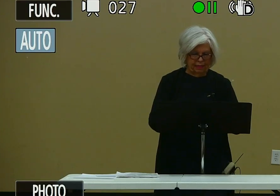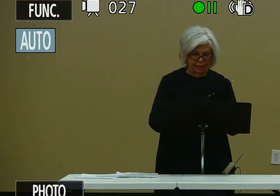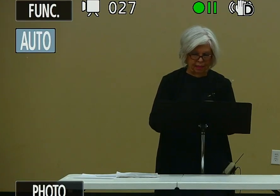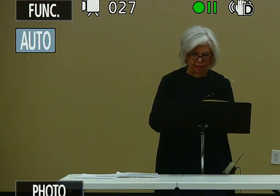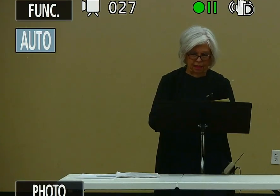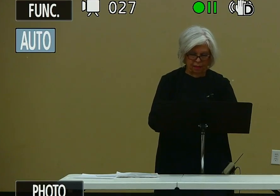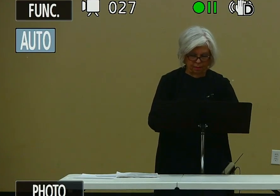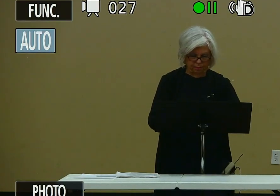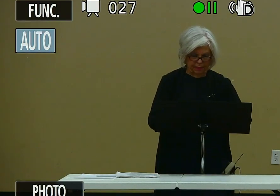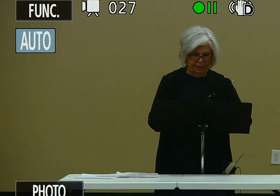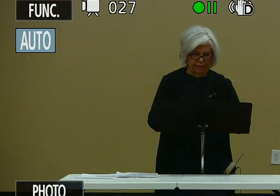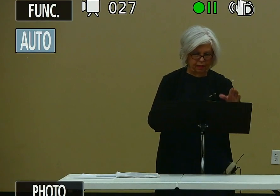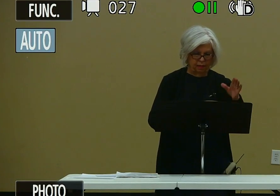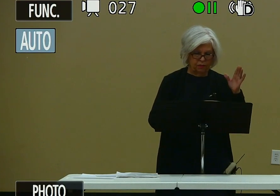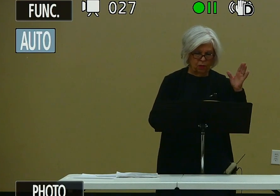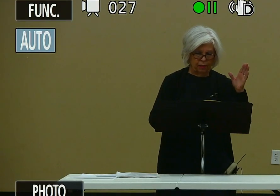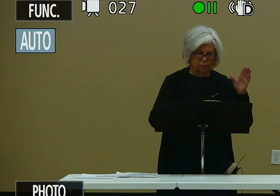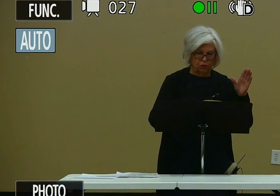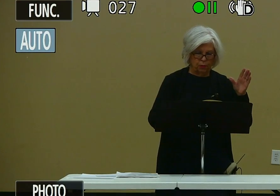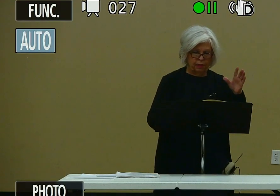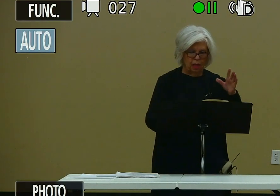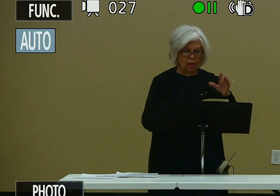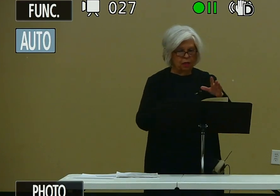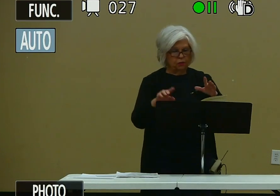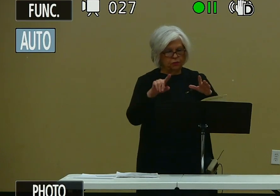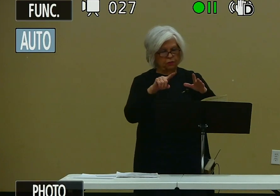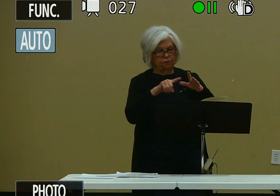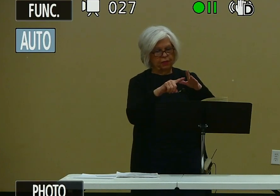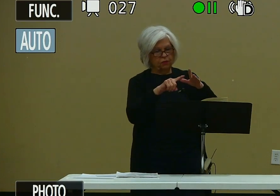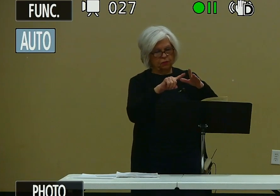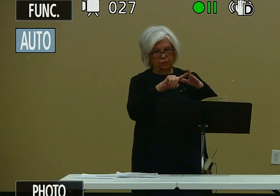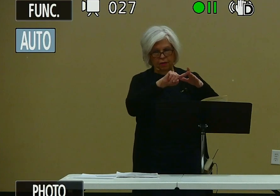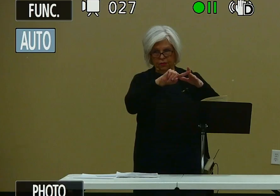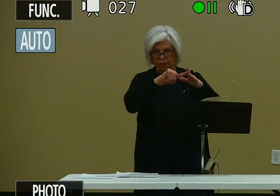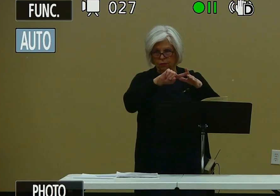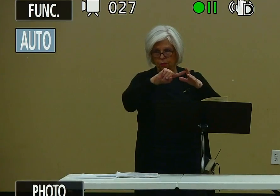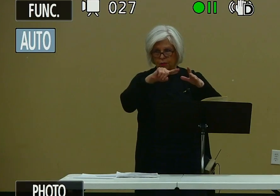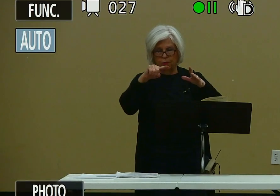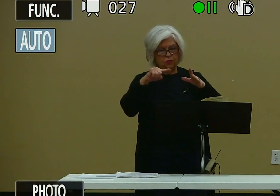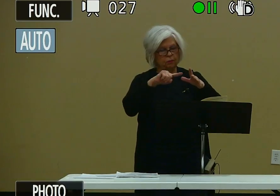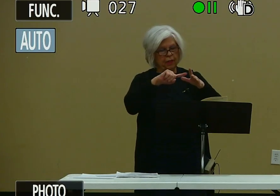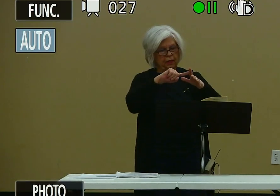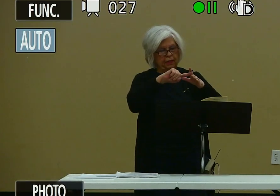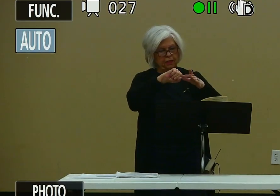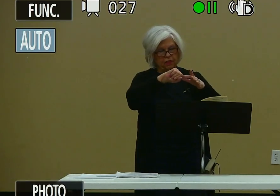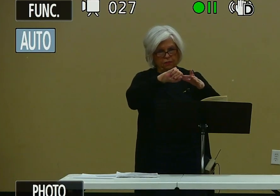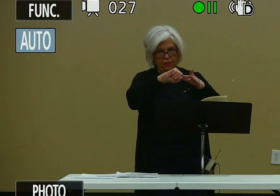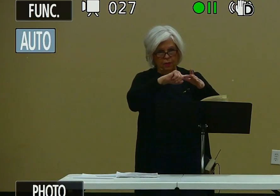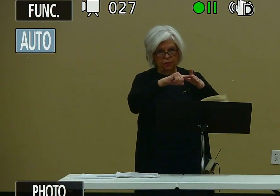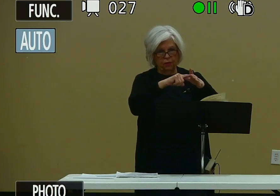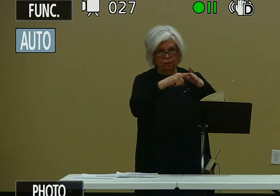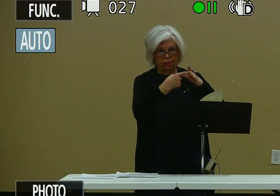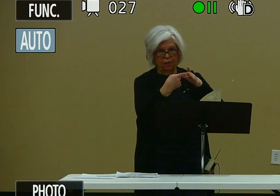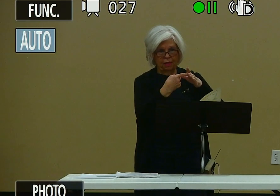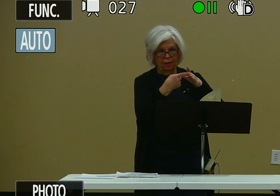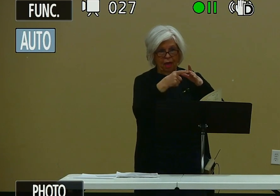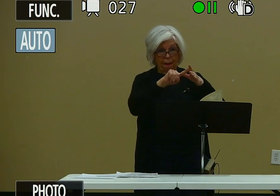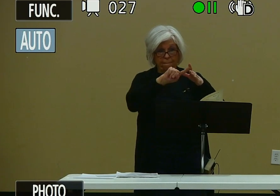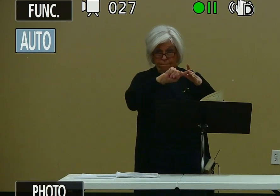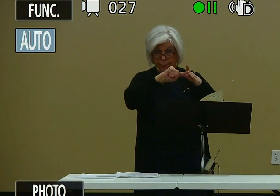Begin. So in between your two fingers on your left hand, you're going to put your right index finger and turn.